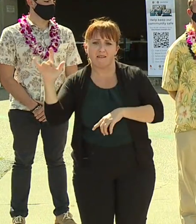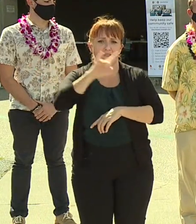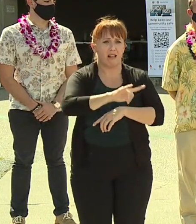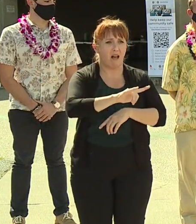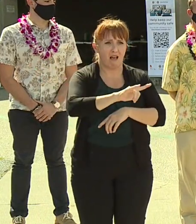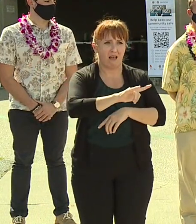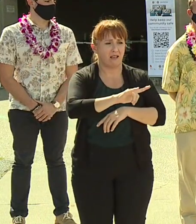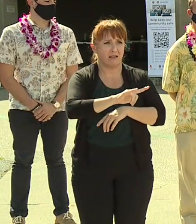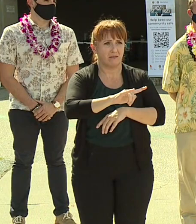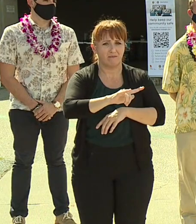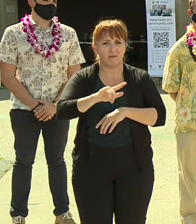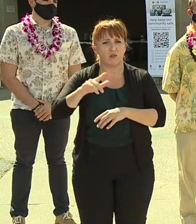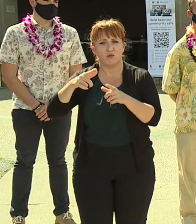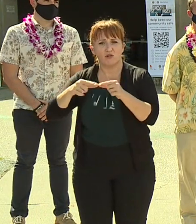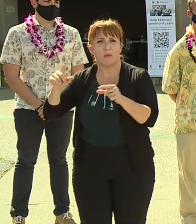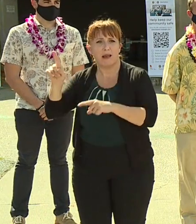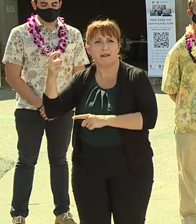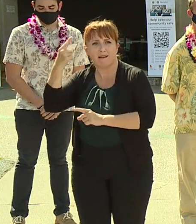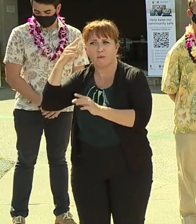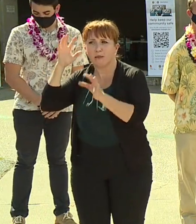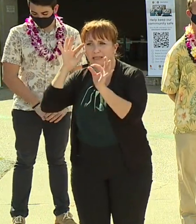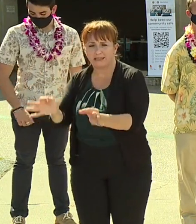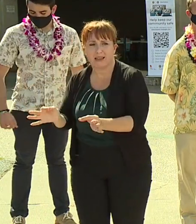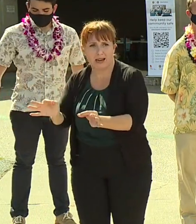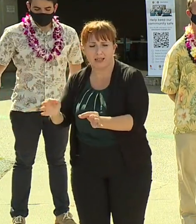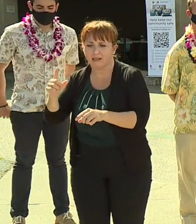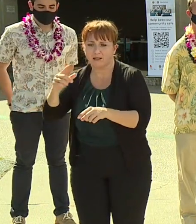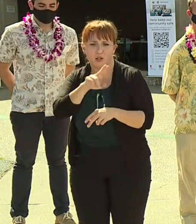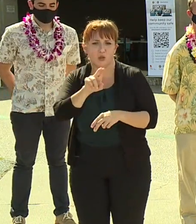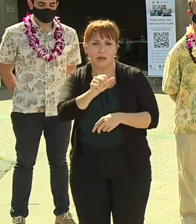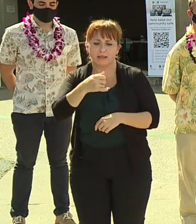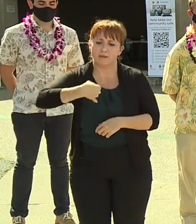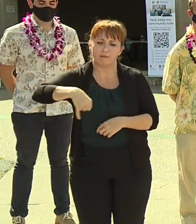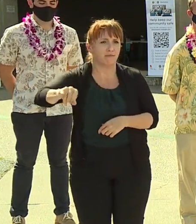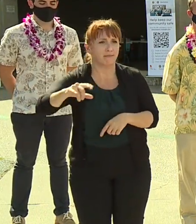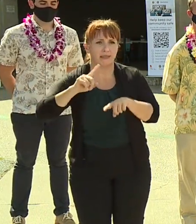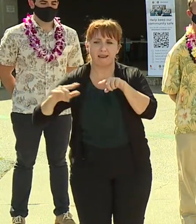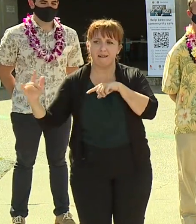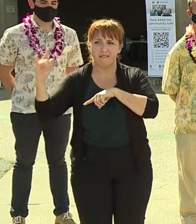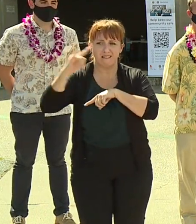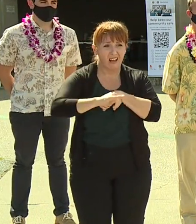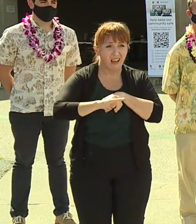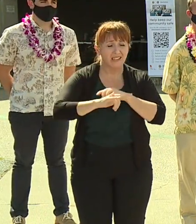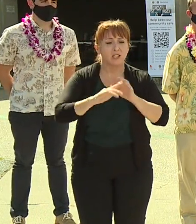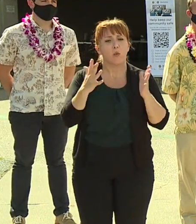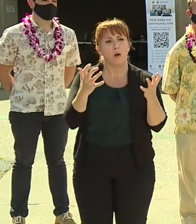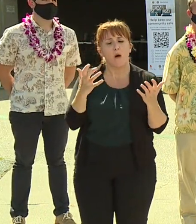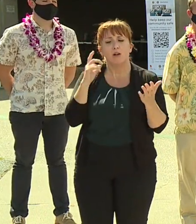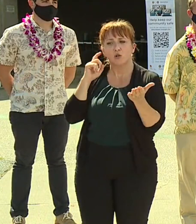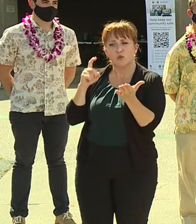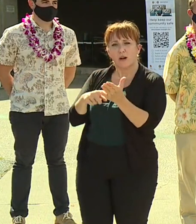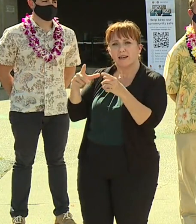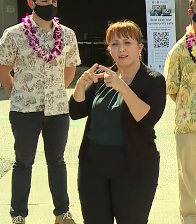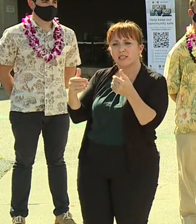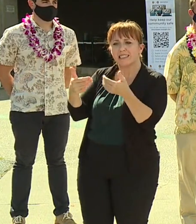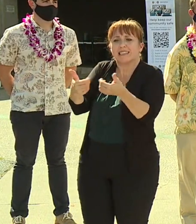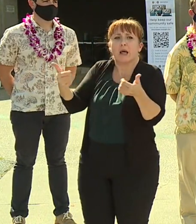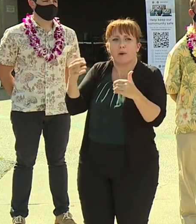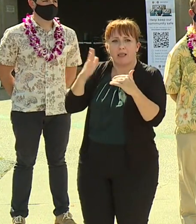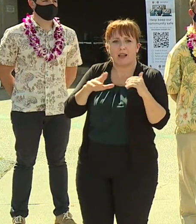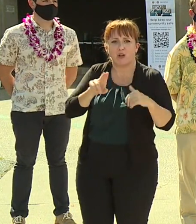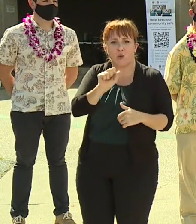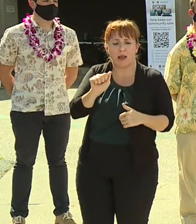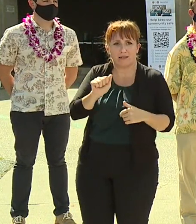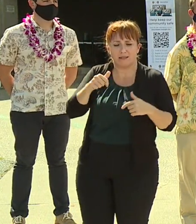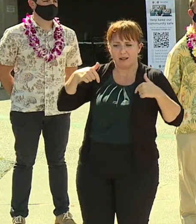different status. So we're working with the government so that we can recognize Hawaii separately from the rest of the states,